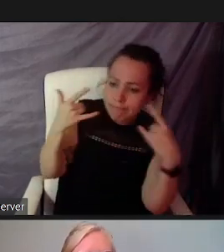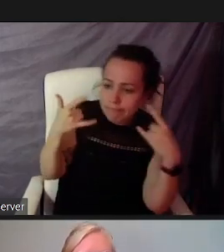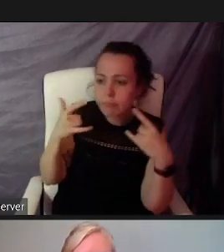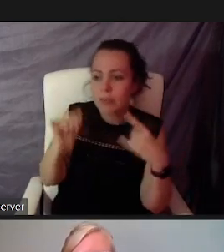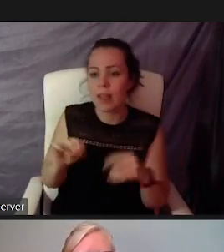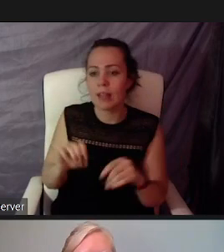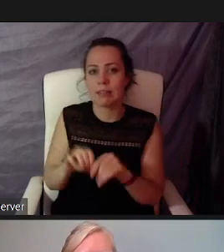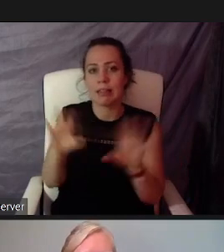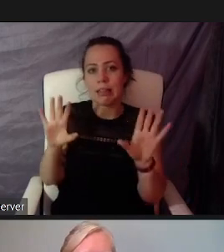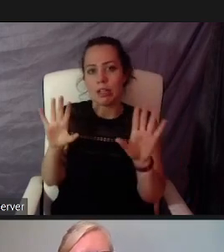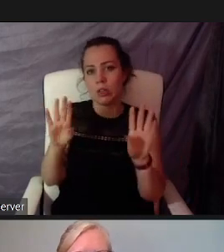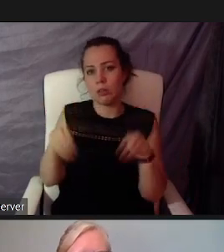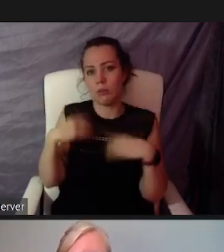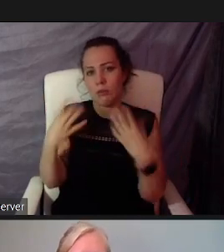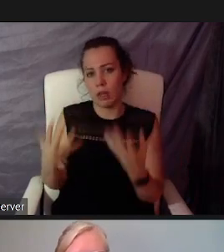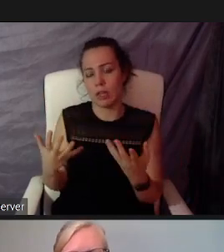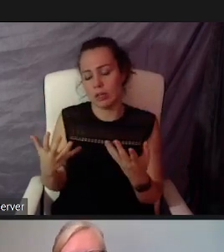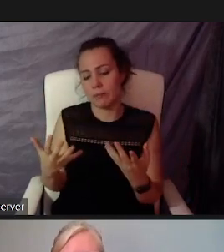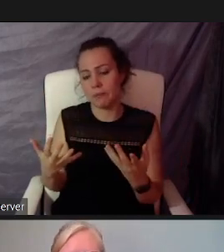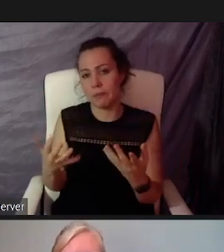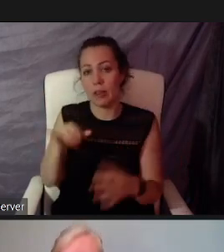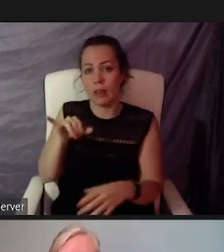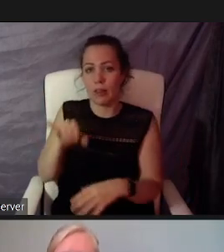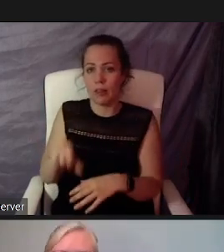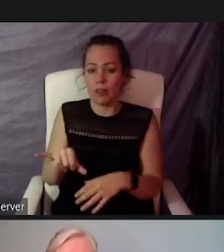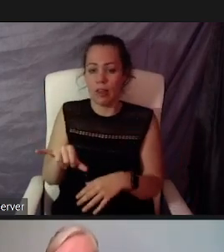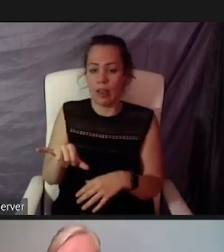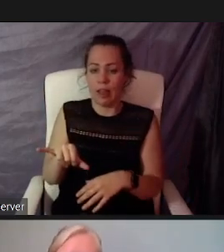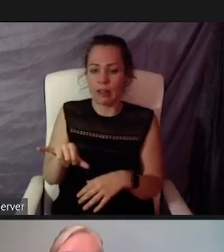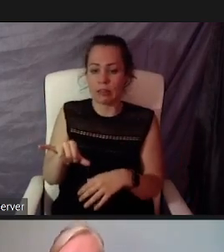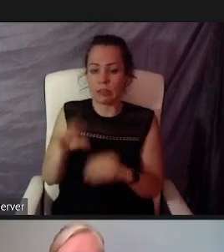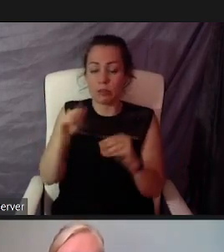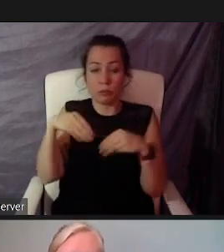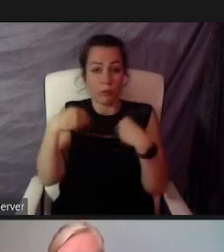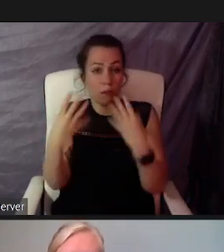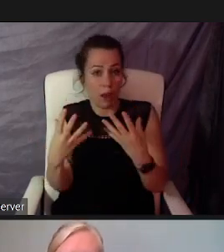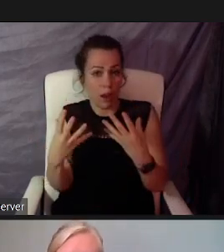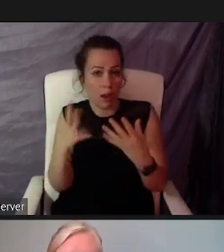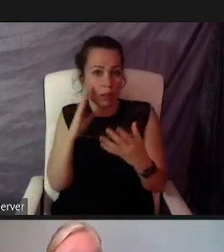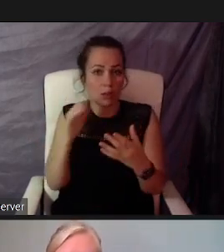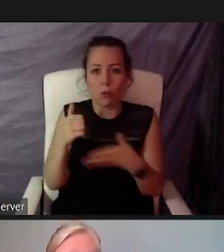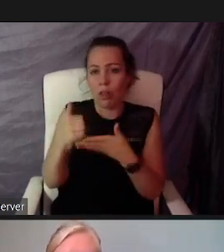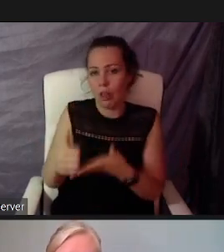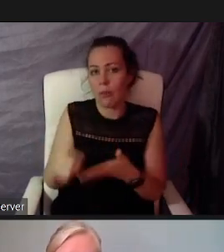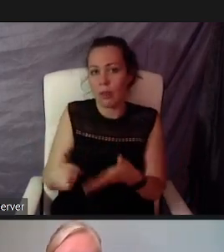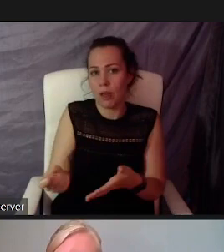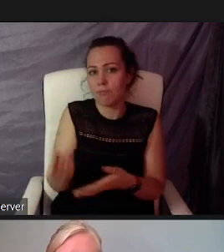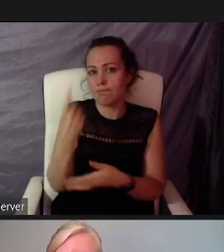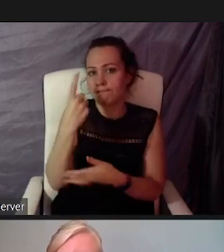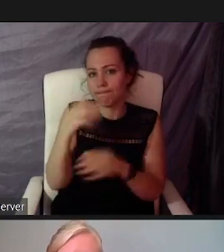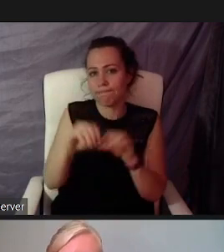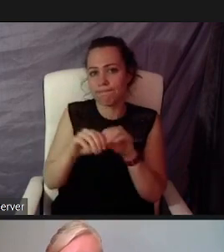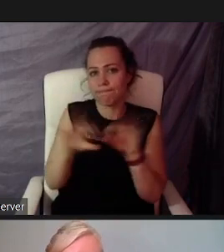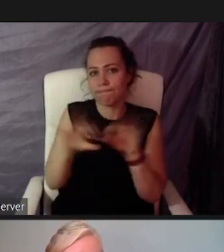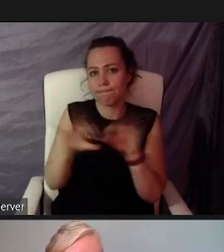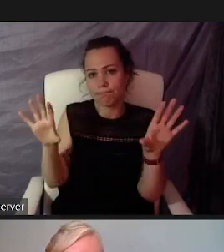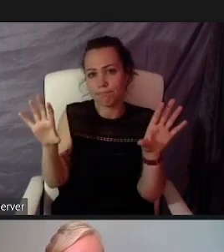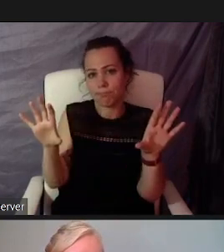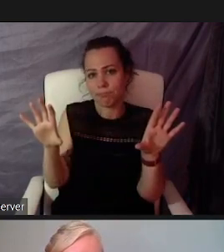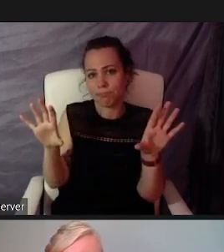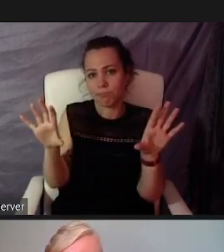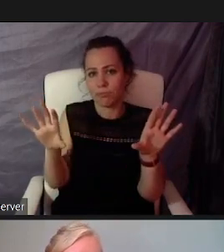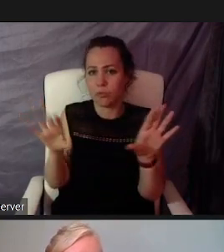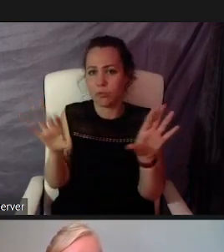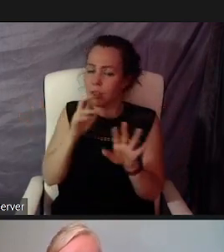is clearly presented and is something that they're able to understand and implement for themselves. So this is a